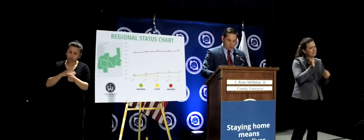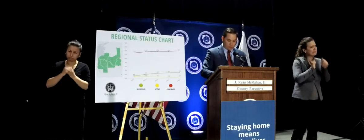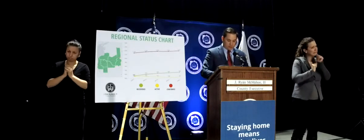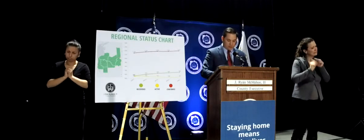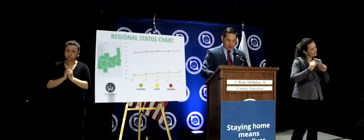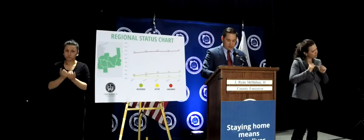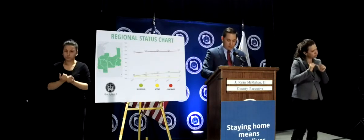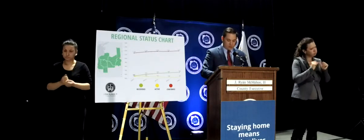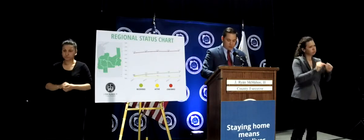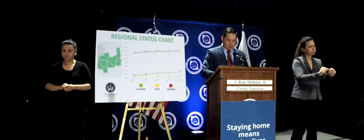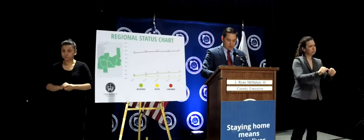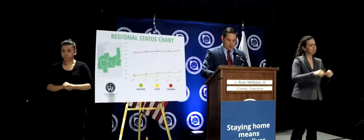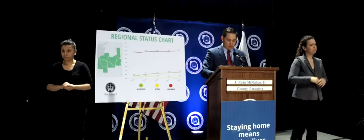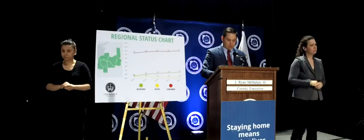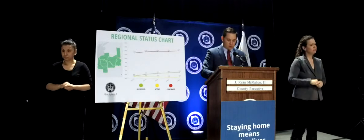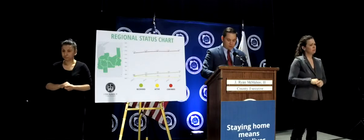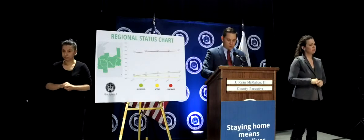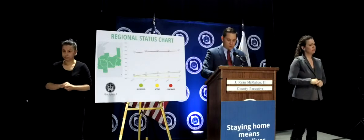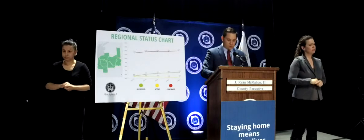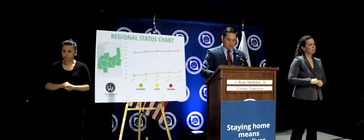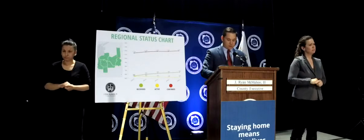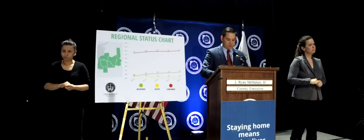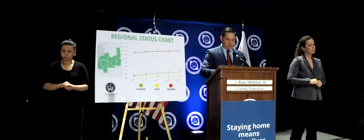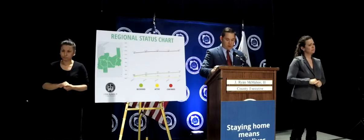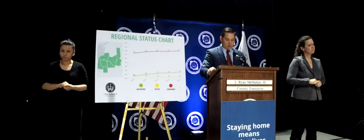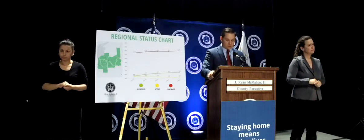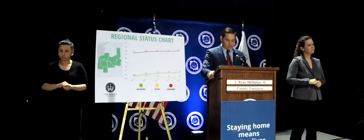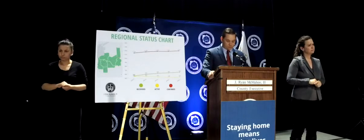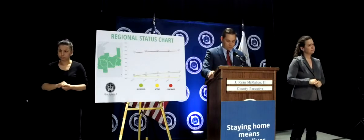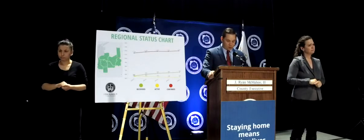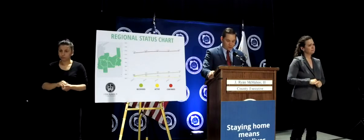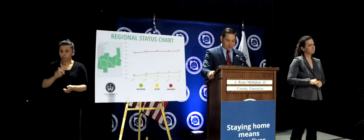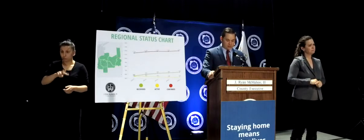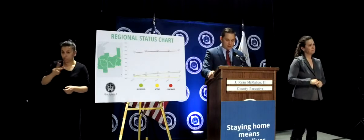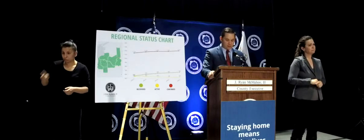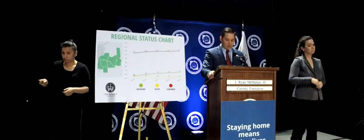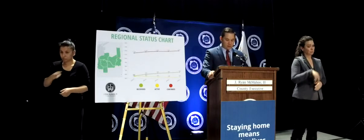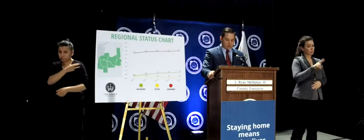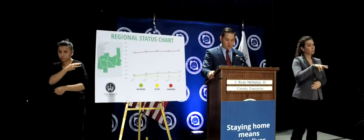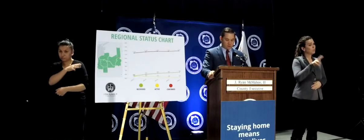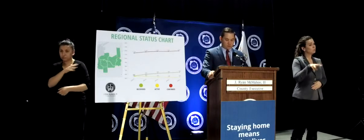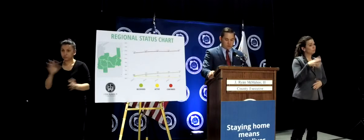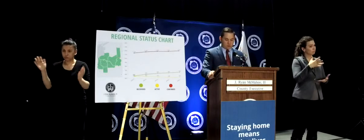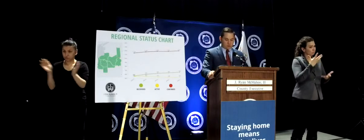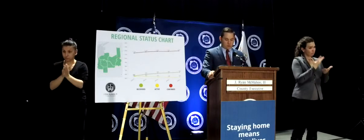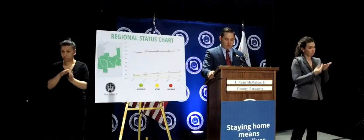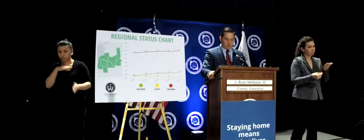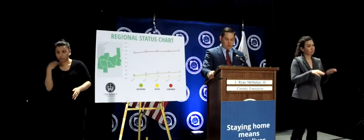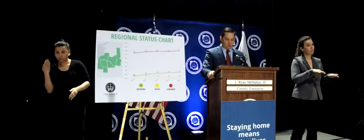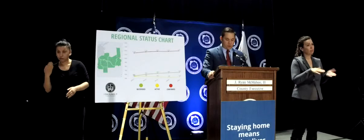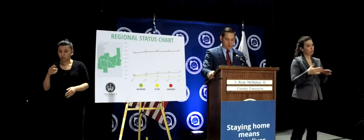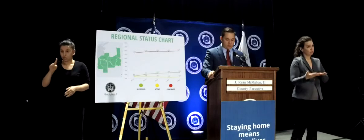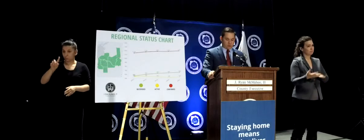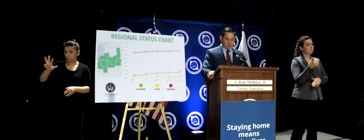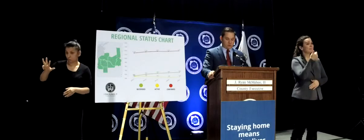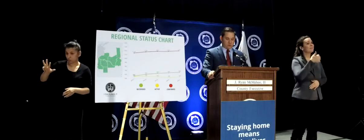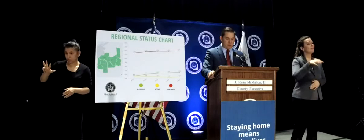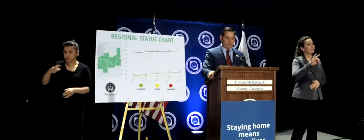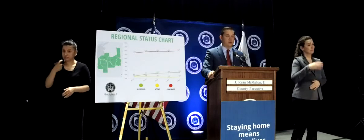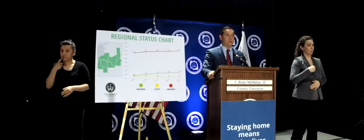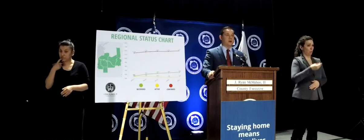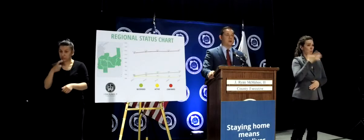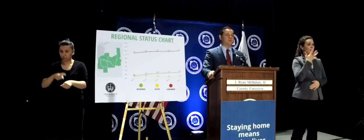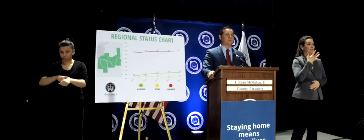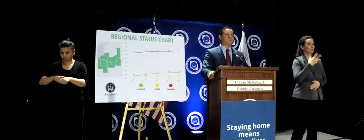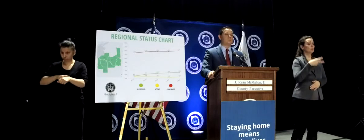So when we break down the 22 individuals that we've lost, 19 are Caucasian, 2 are of another race, and 1 has